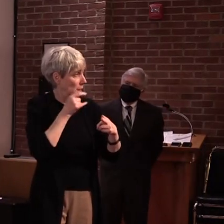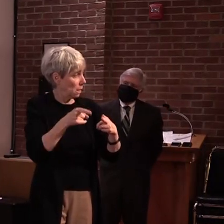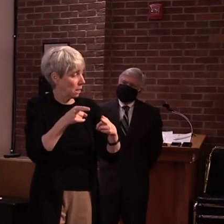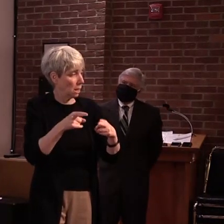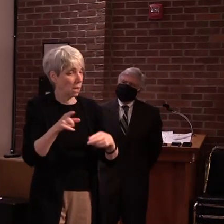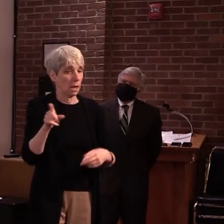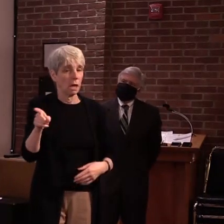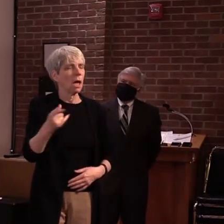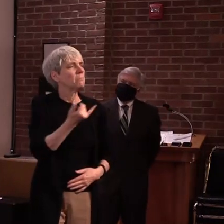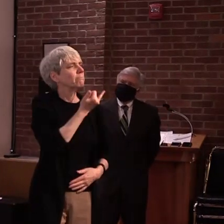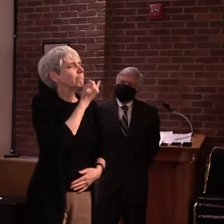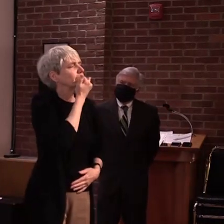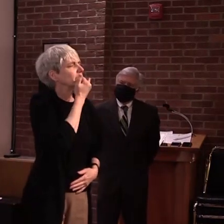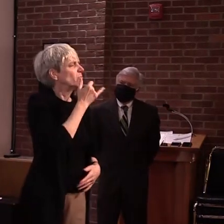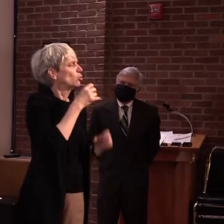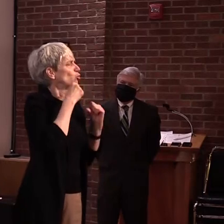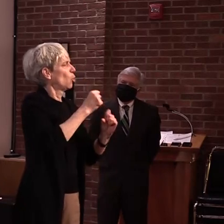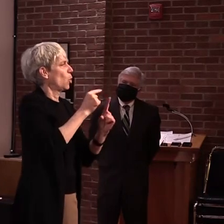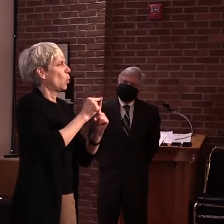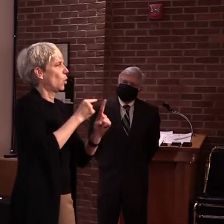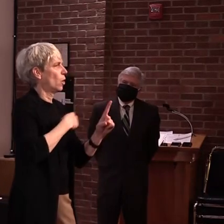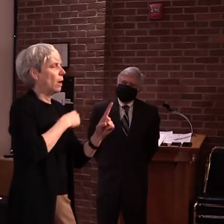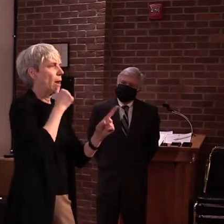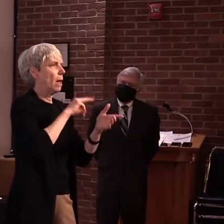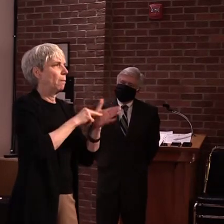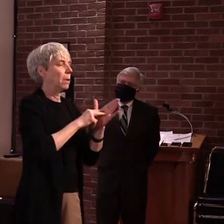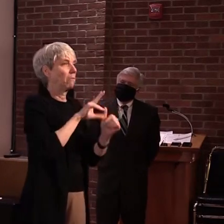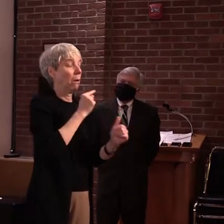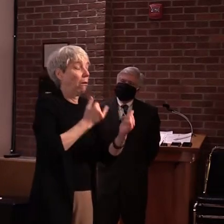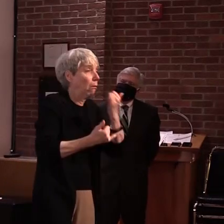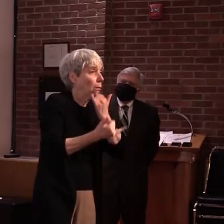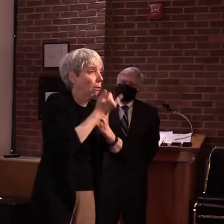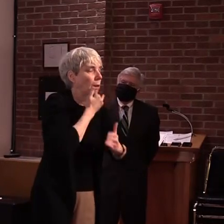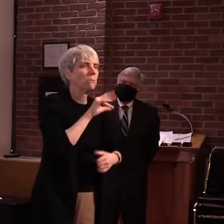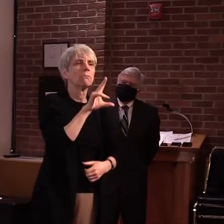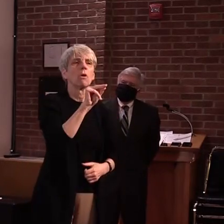transmitted there? Mistakes was probably a strong word on my part. I just